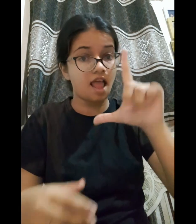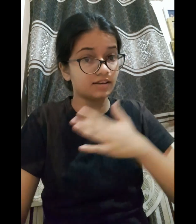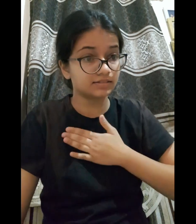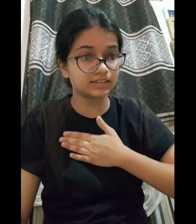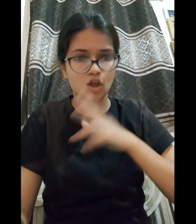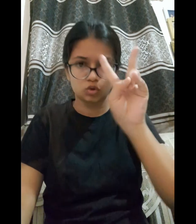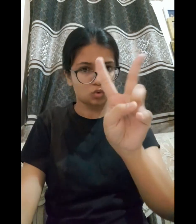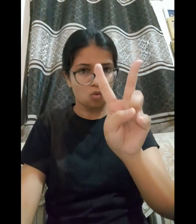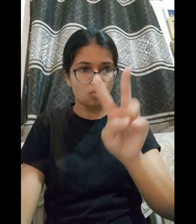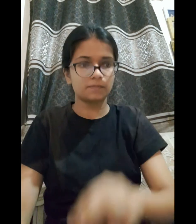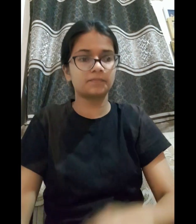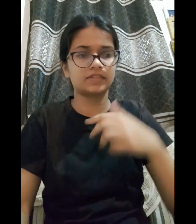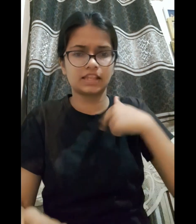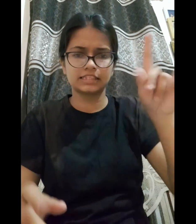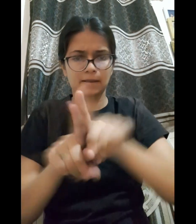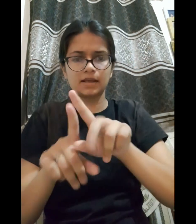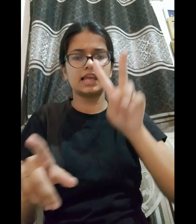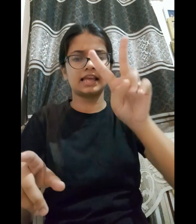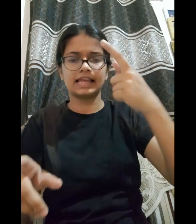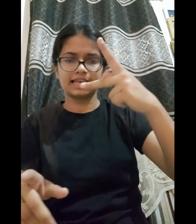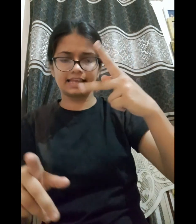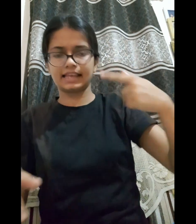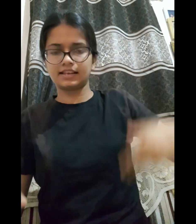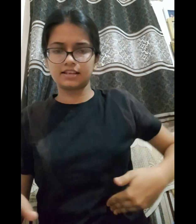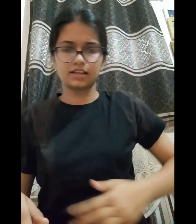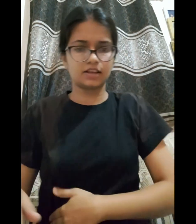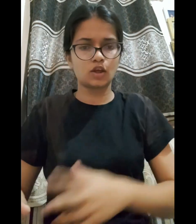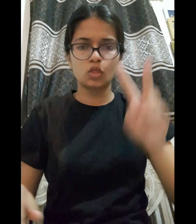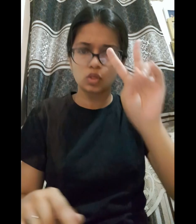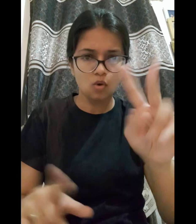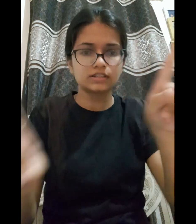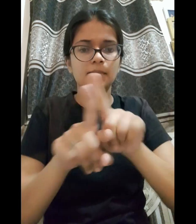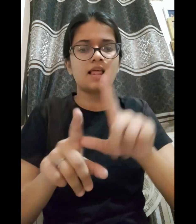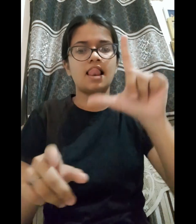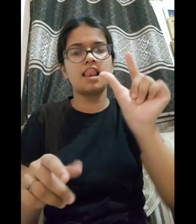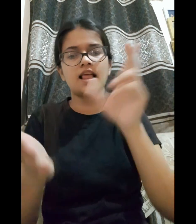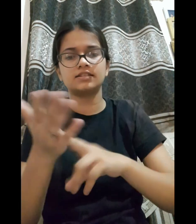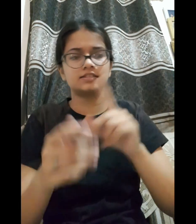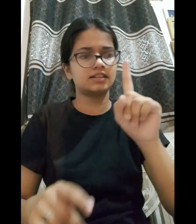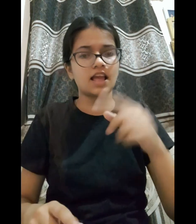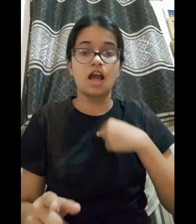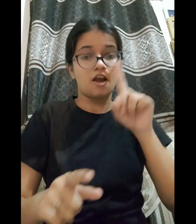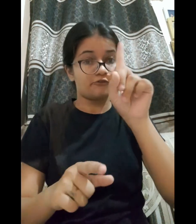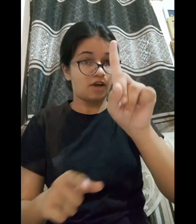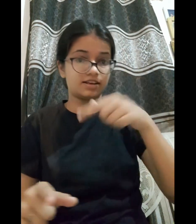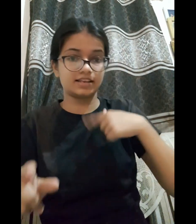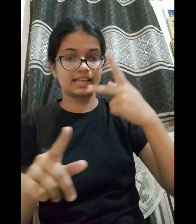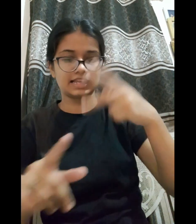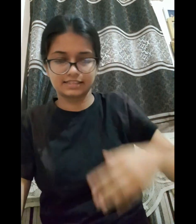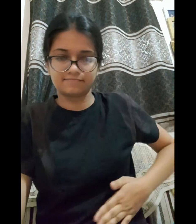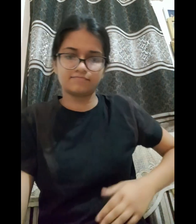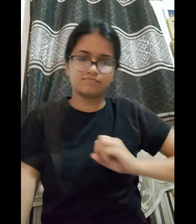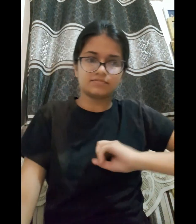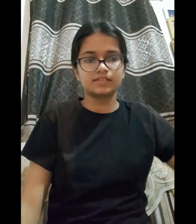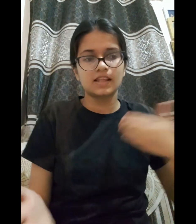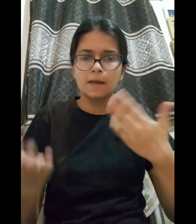2 lungs. Like we have 2 kidneys, we have 2 lungs. Okay, 1 kidney can be donated, you can function with 1 kidney. Similarly,